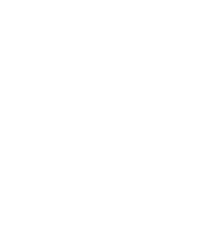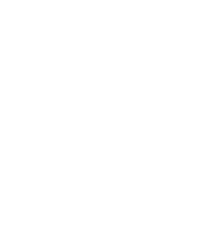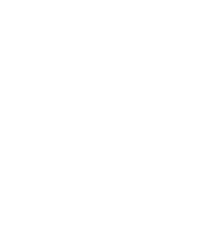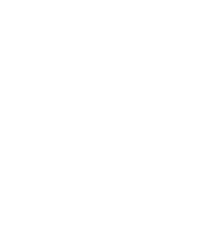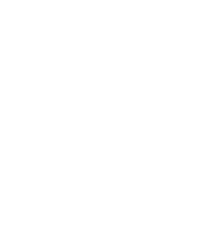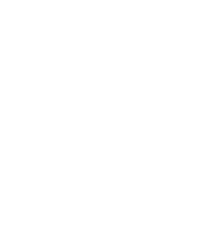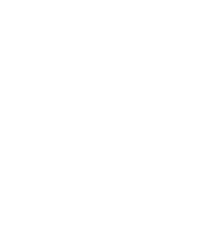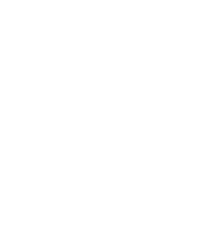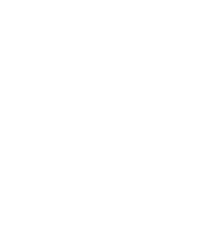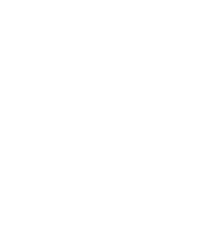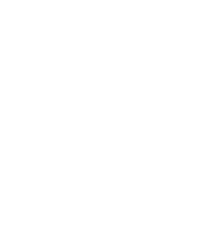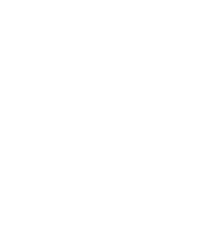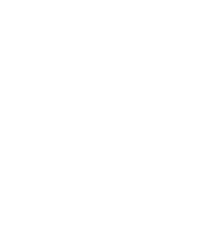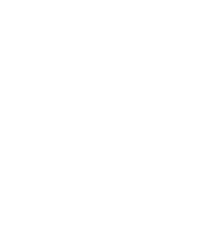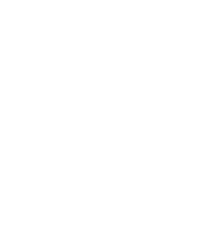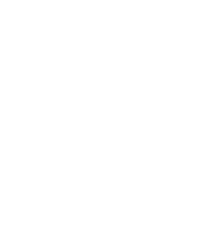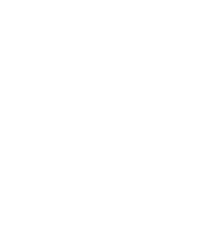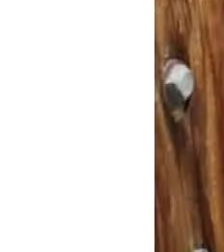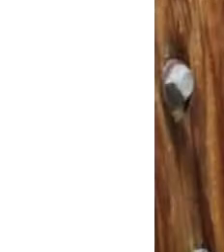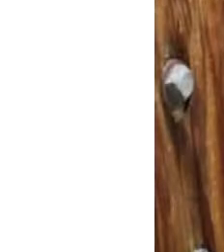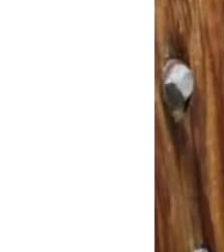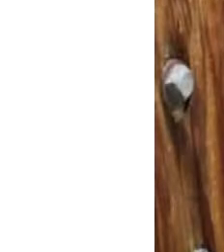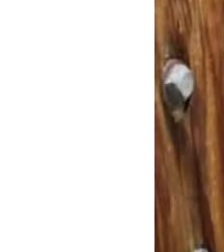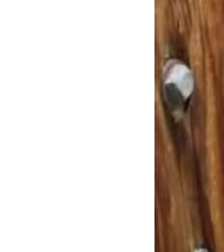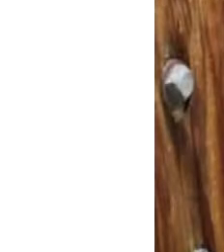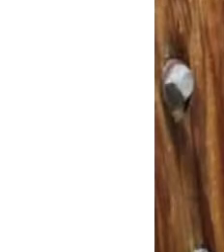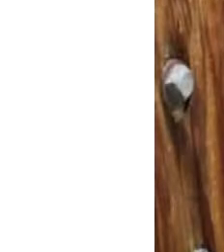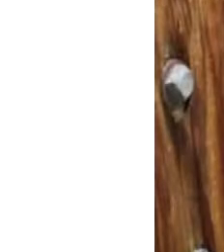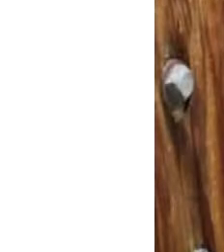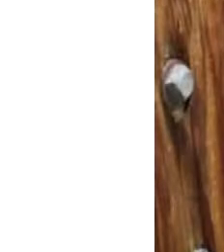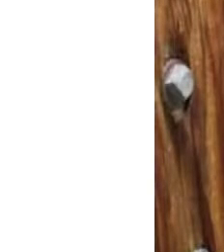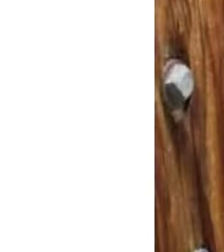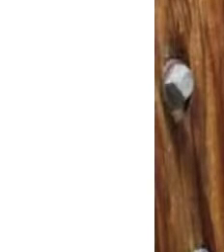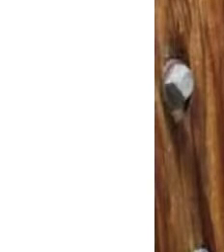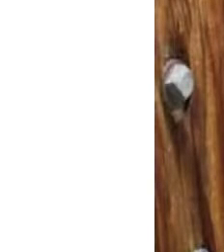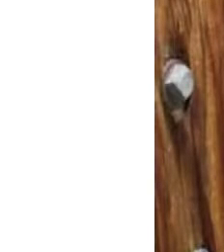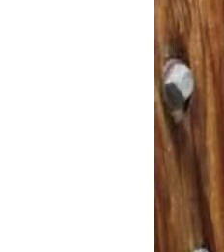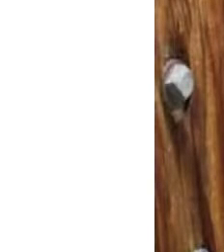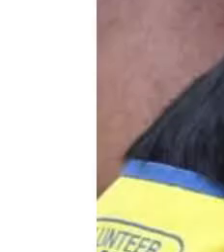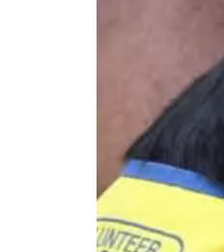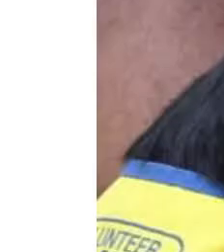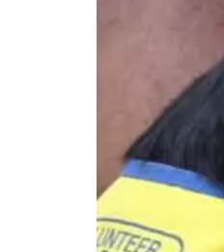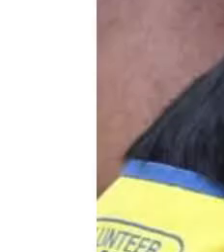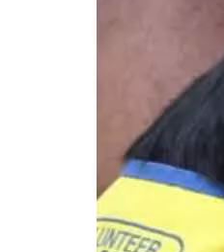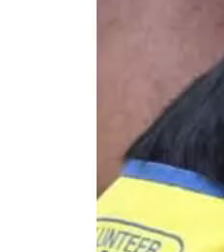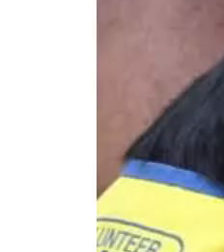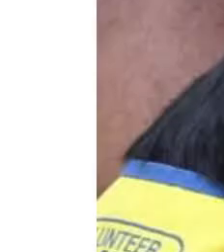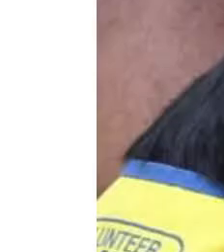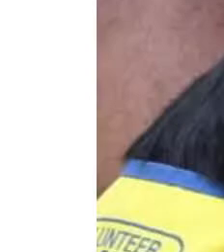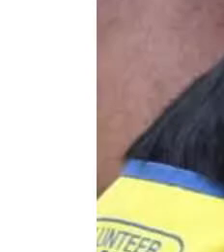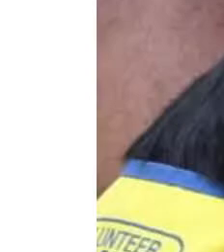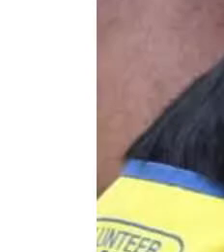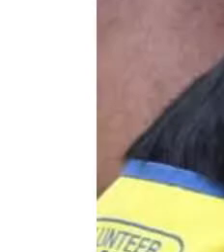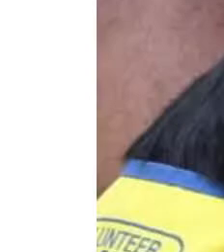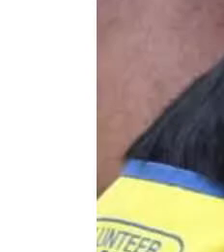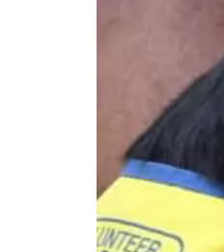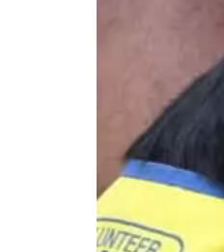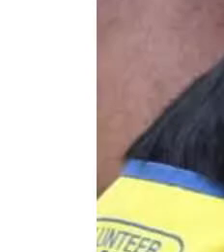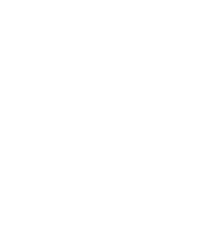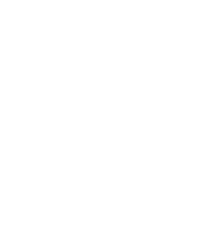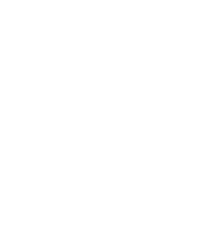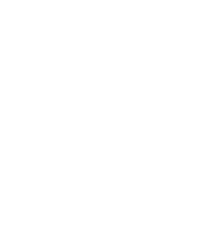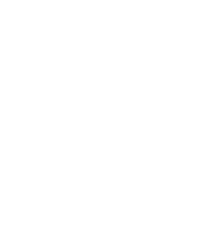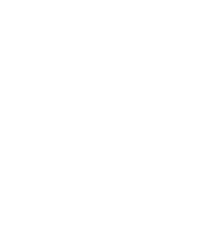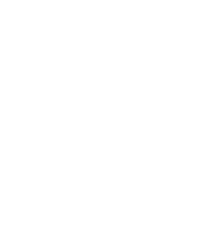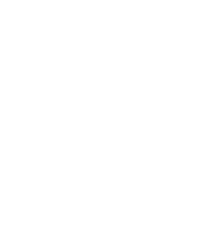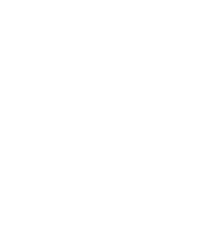Something to believe in. If you're looking for a light to guide you home,